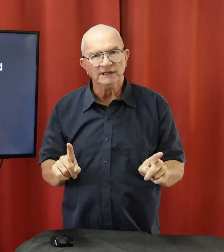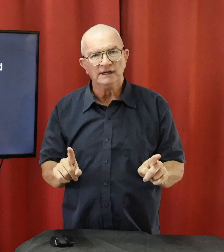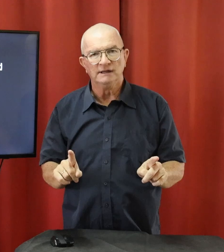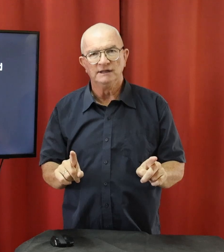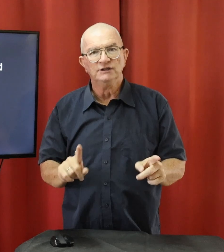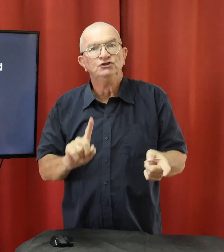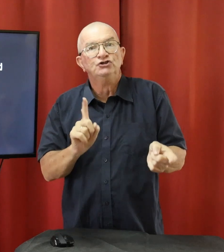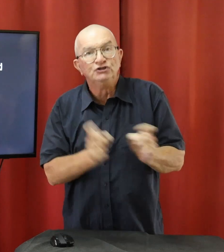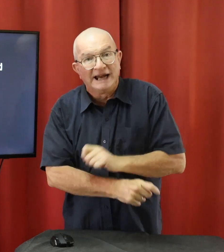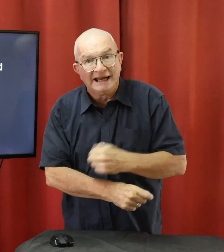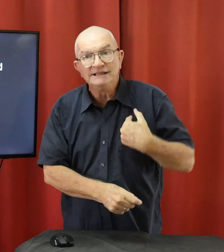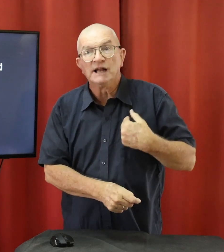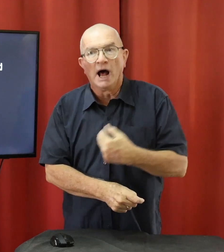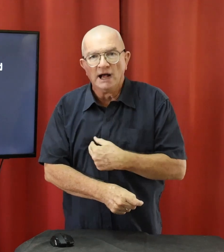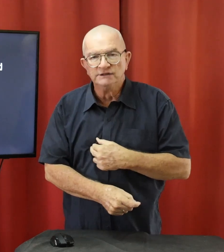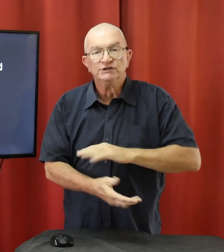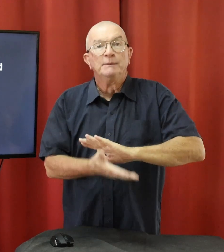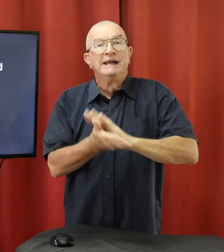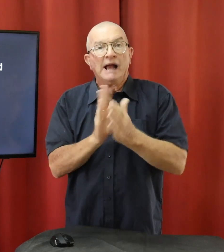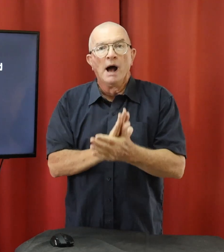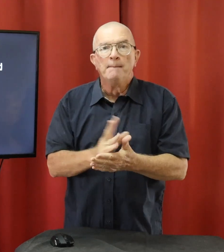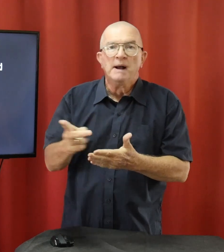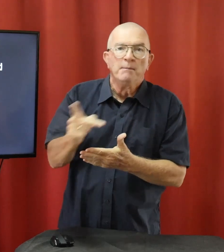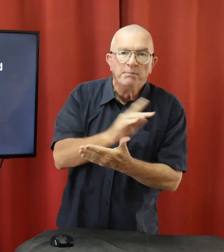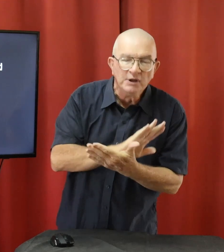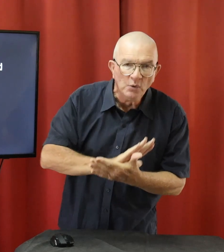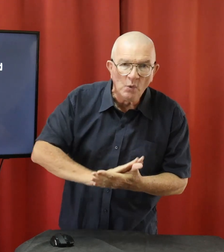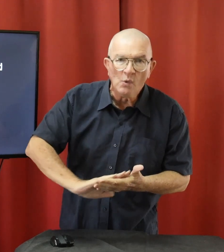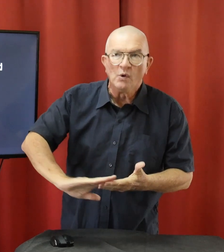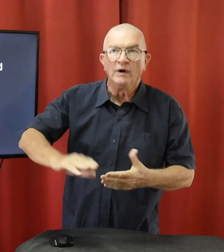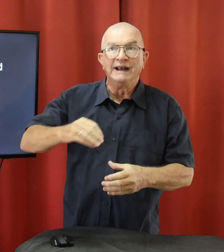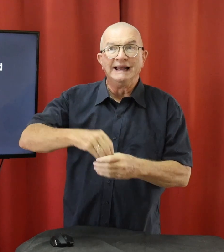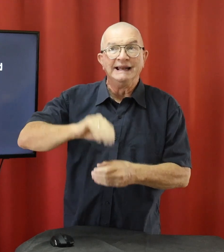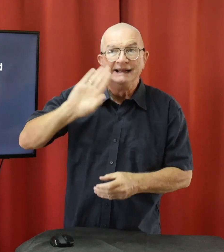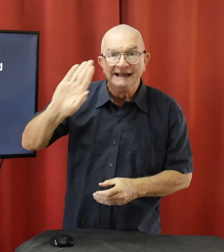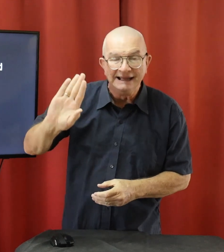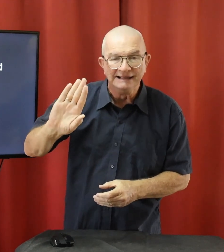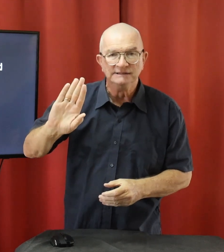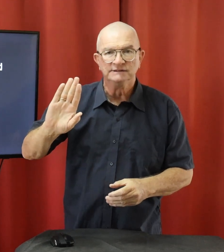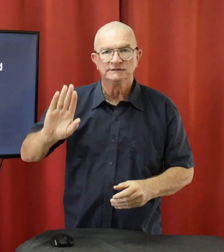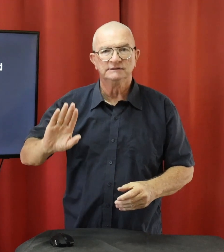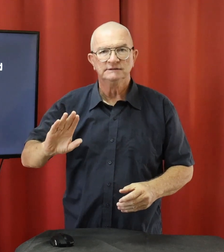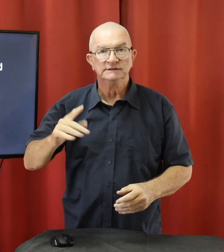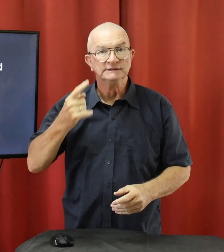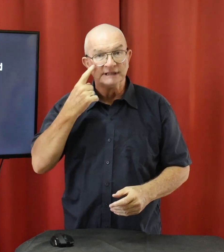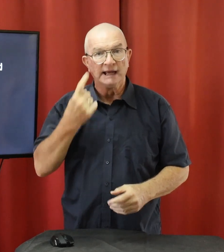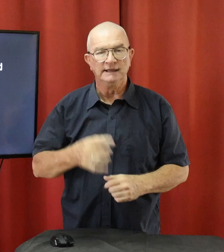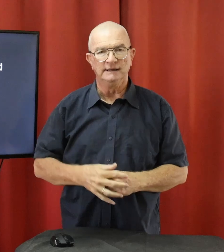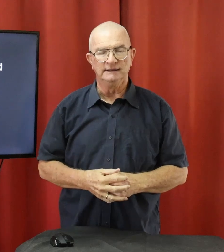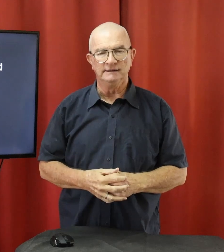different, has changed us to become pure in His